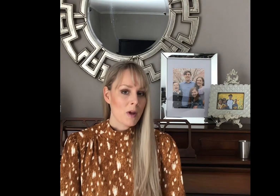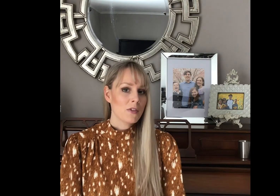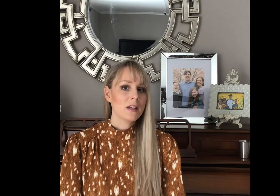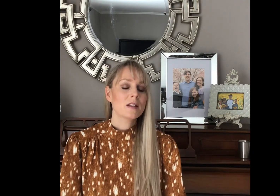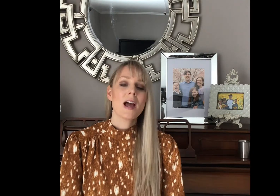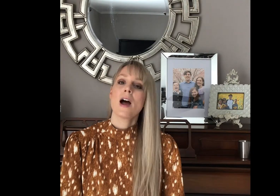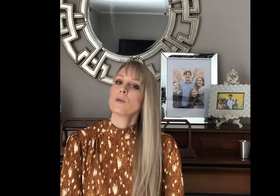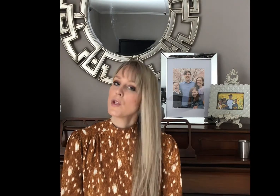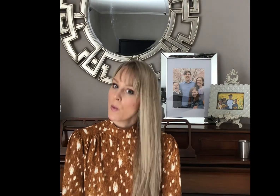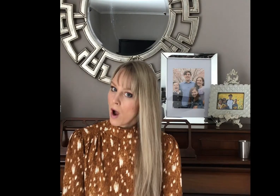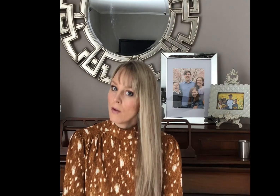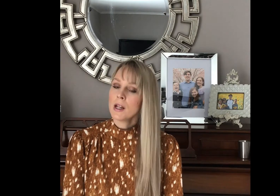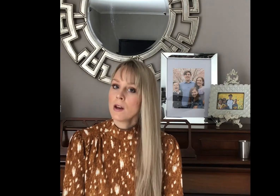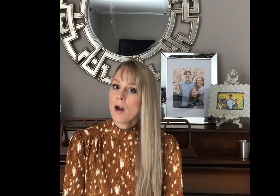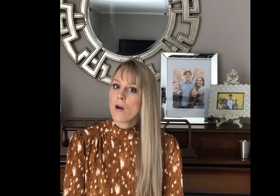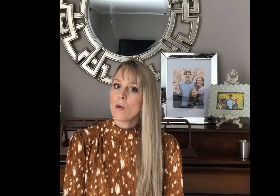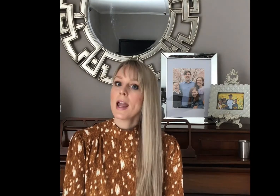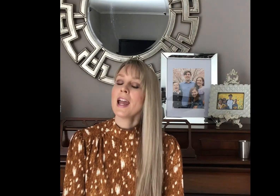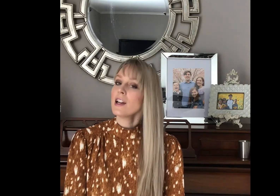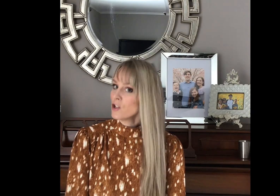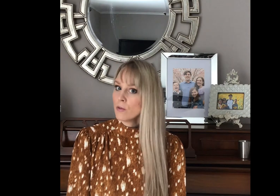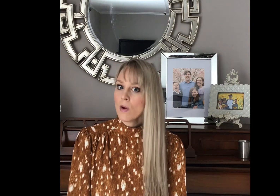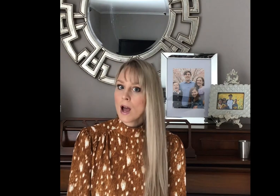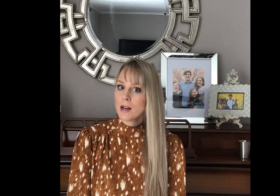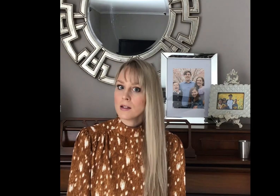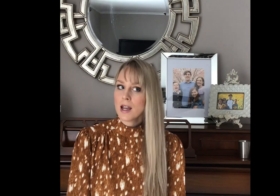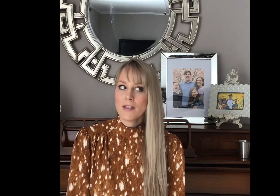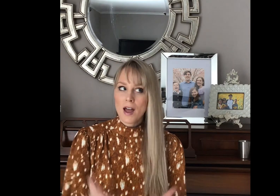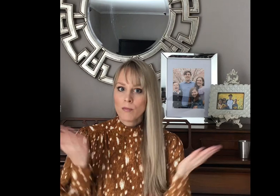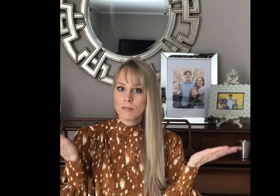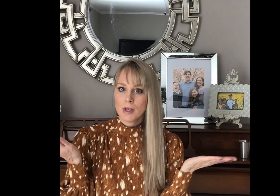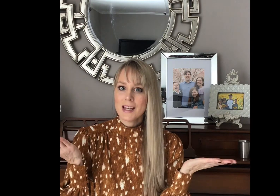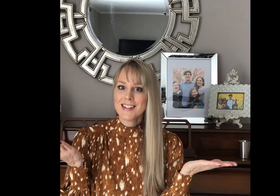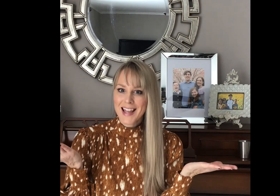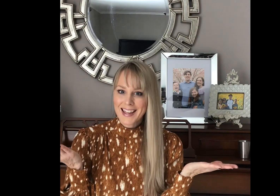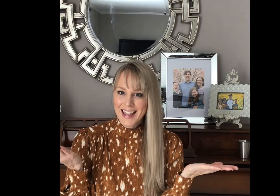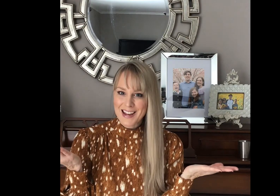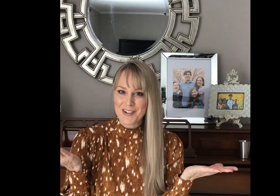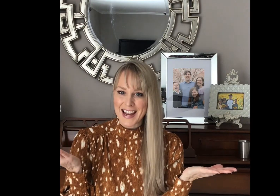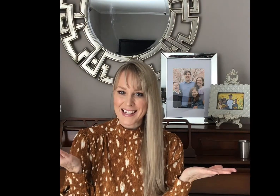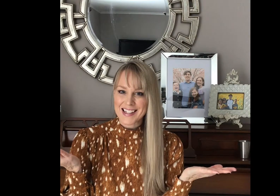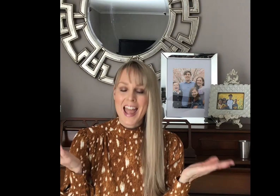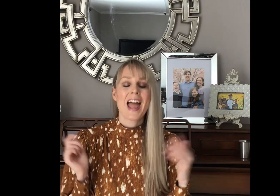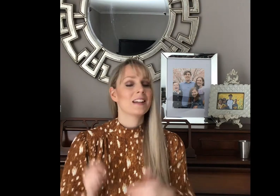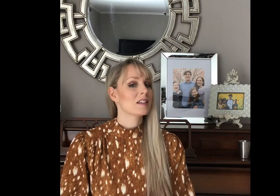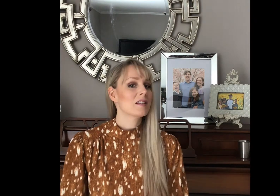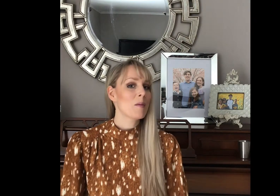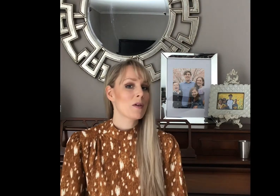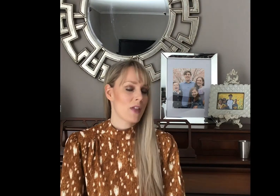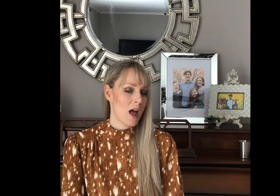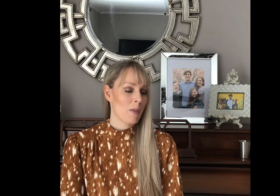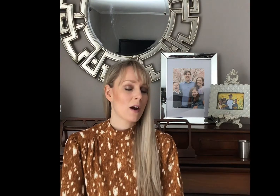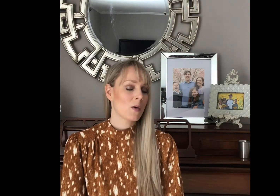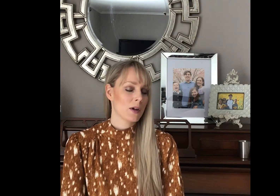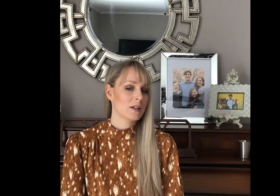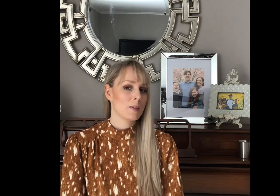these sounds you already know, and you know how to say them in sign language. And some of them are going to be new